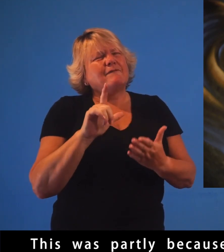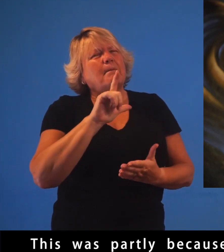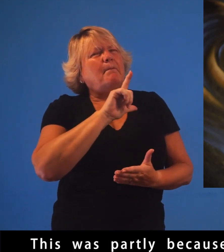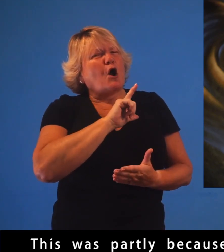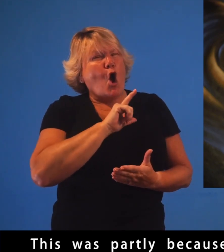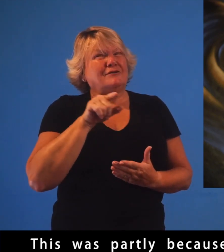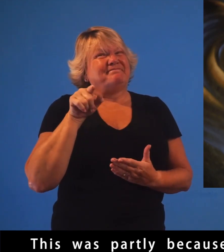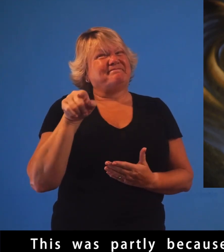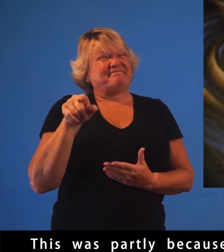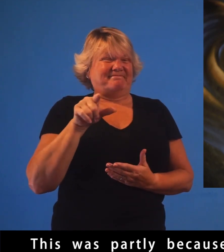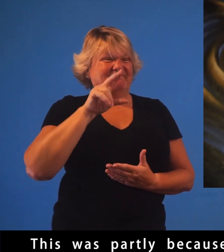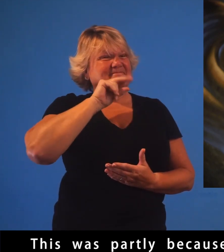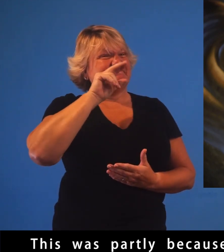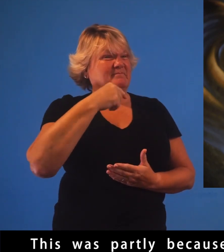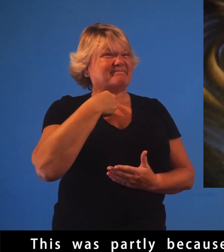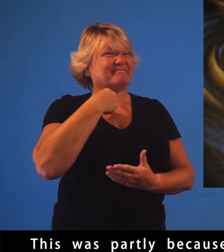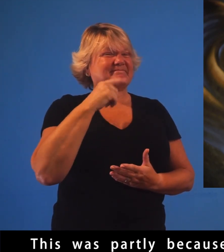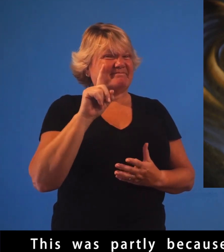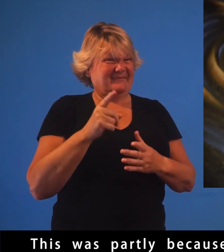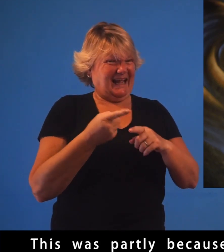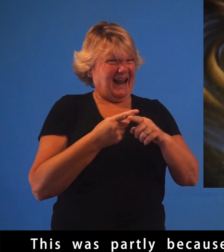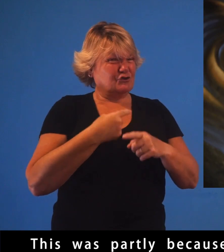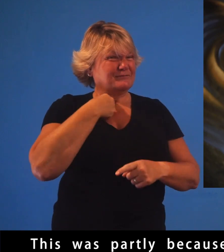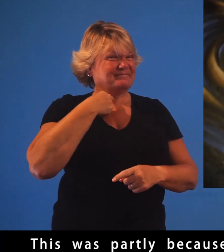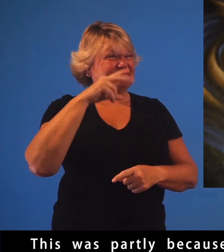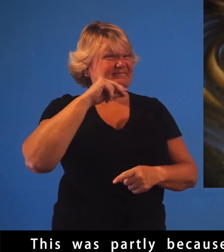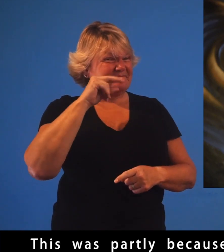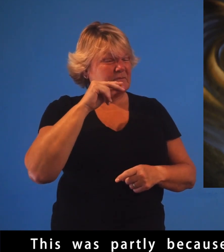This was partly because he had an English accent,